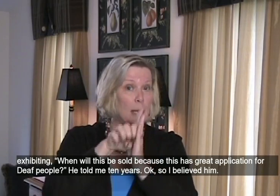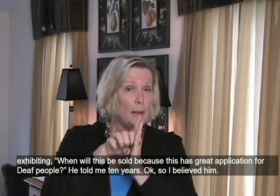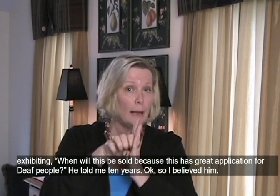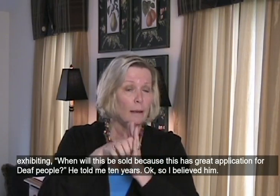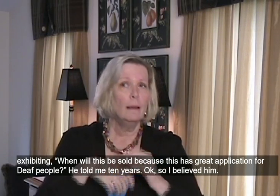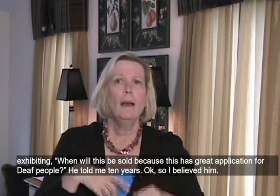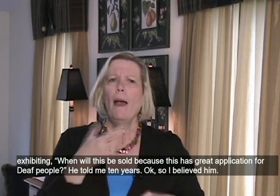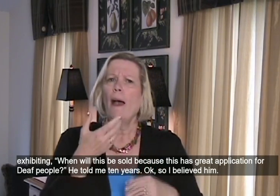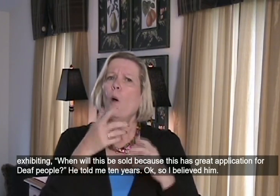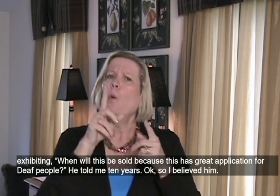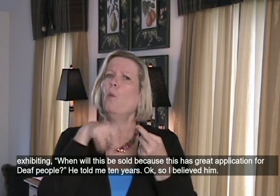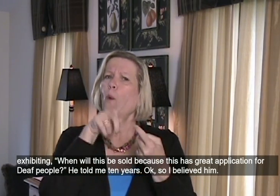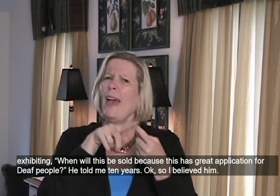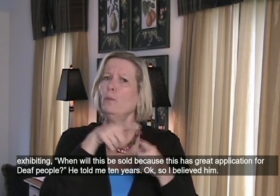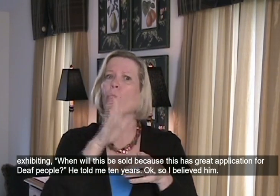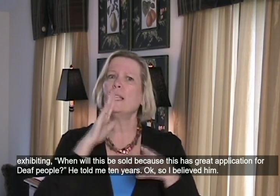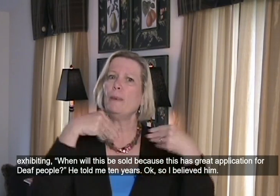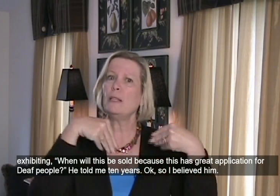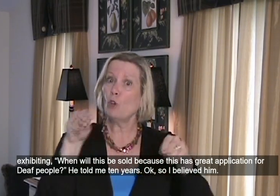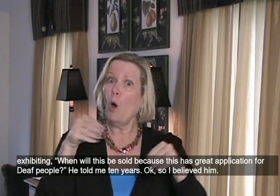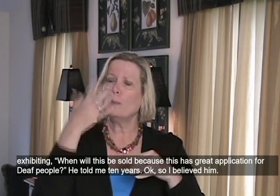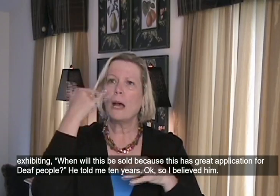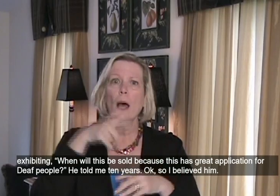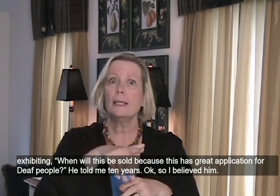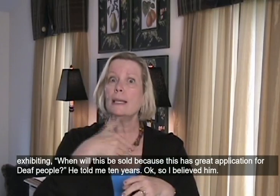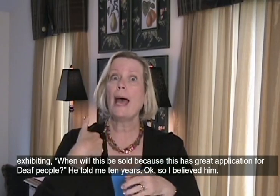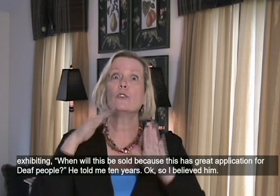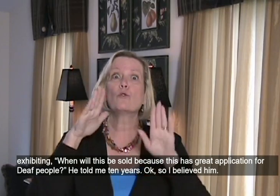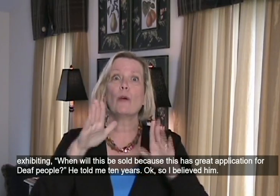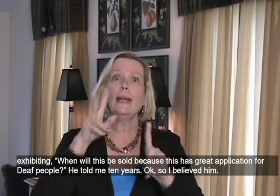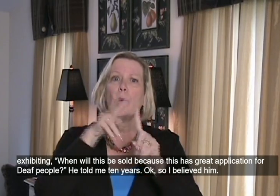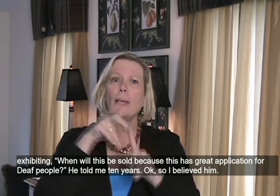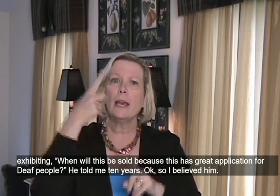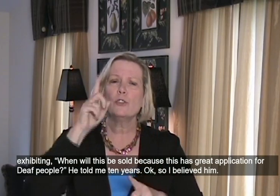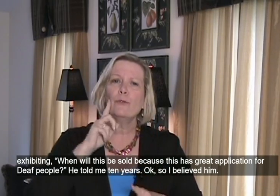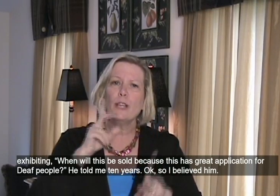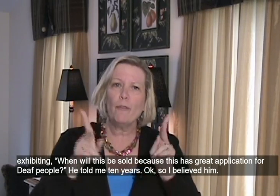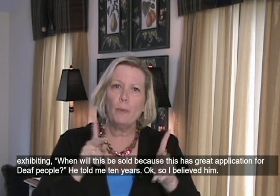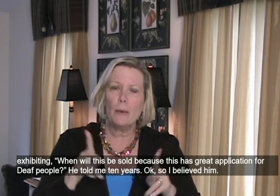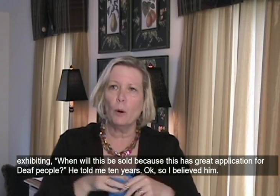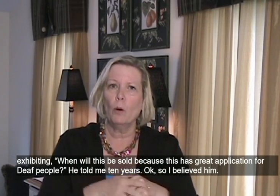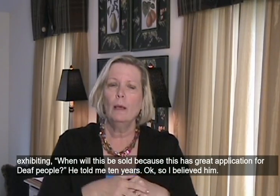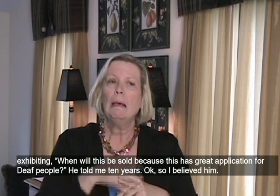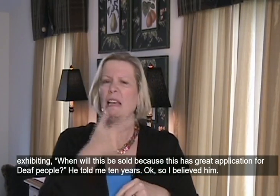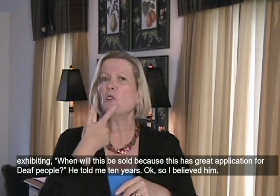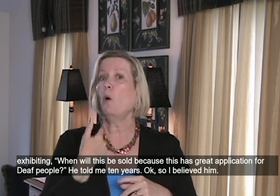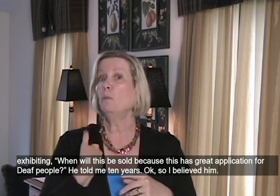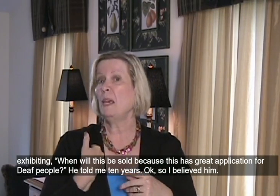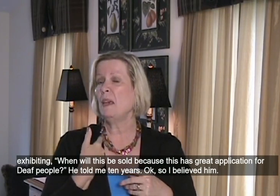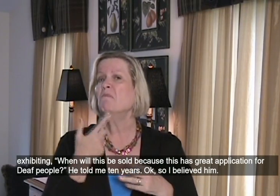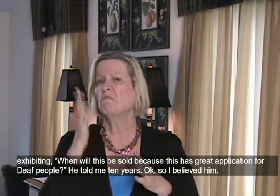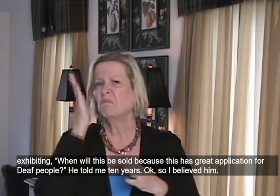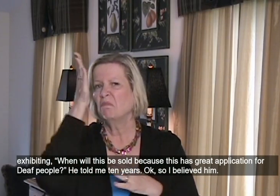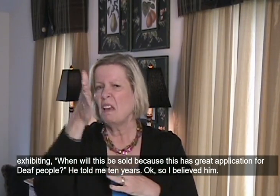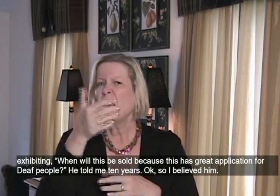exhibiting, when will this be sold? Because this has great application for deaf people. He told me